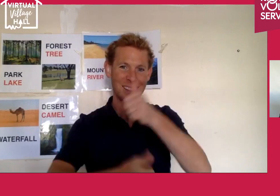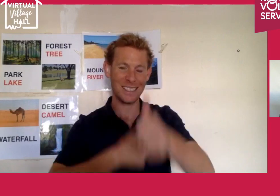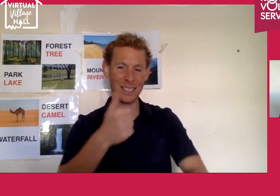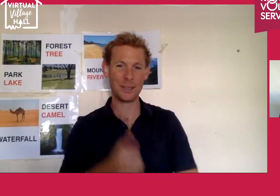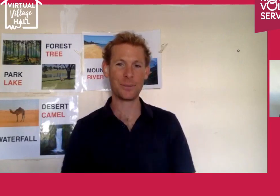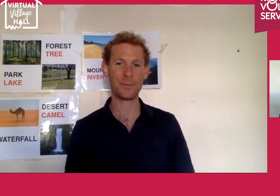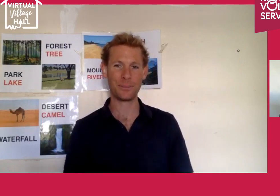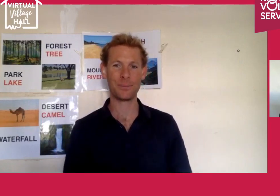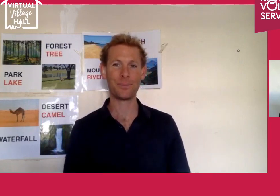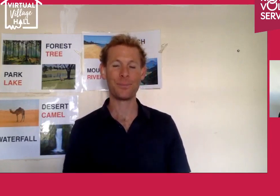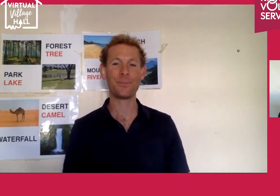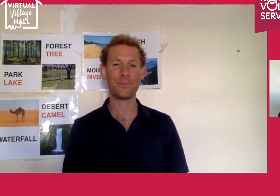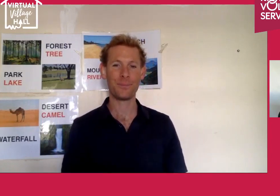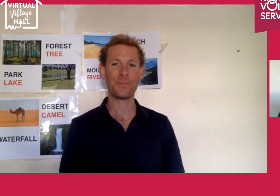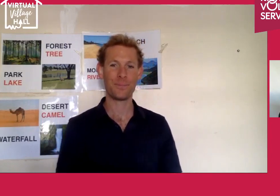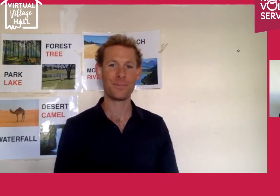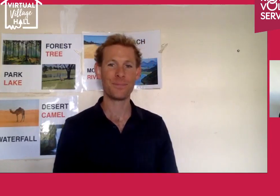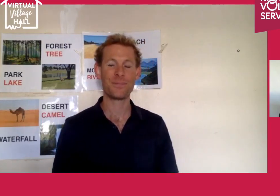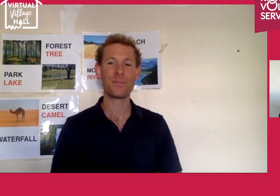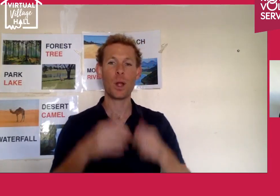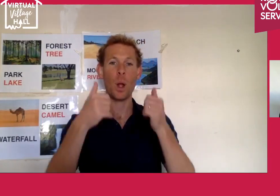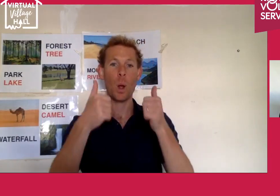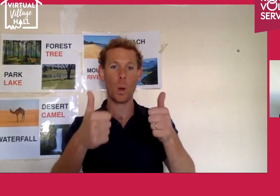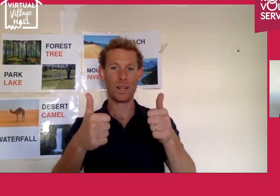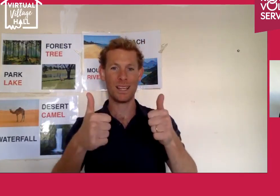Good. Well done. Well done.